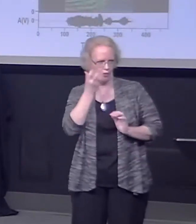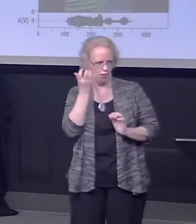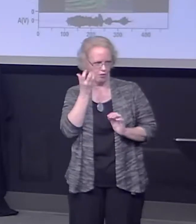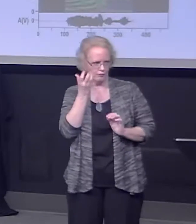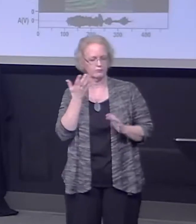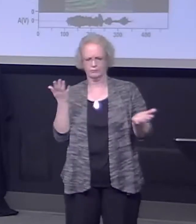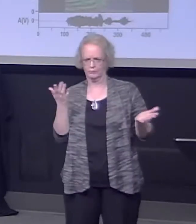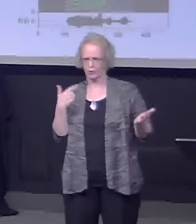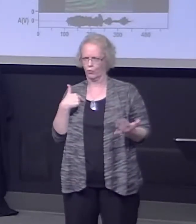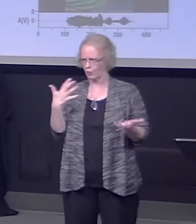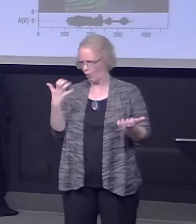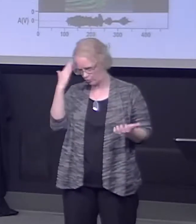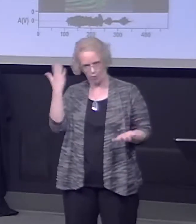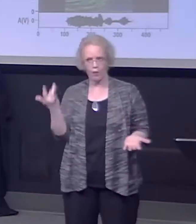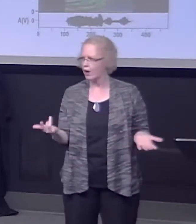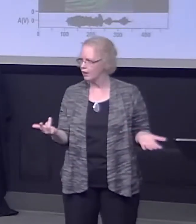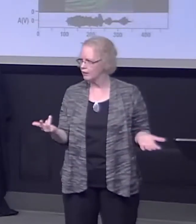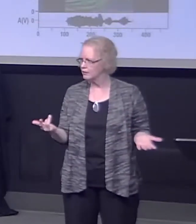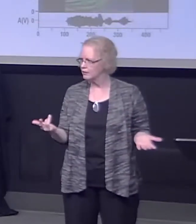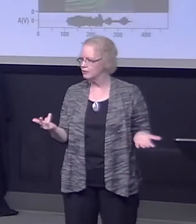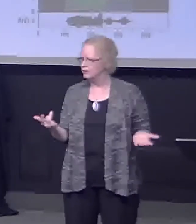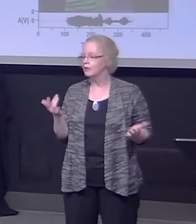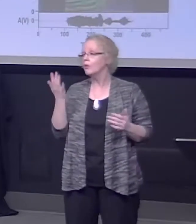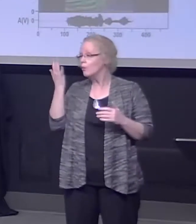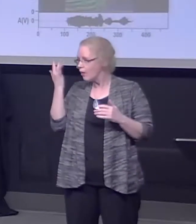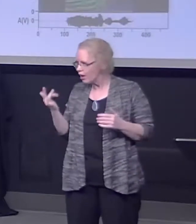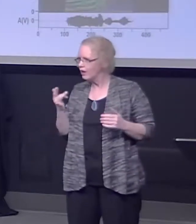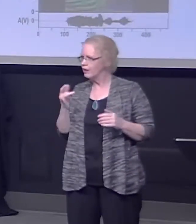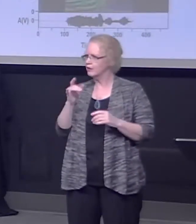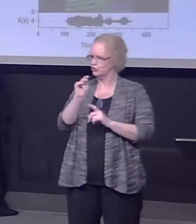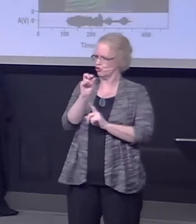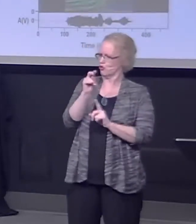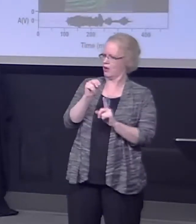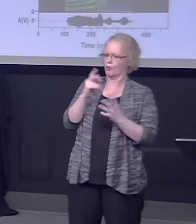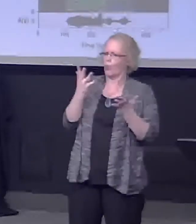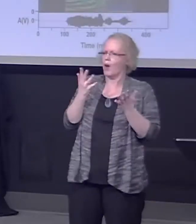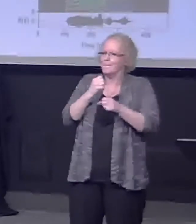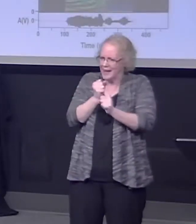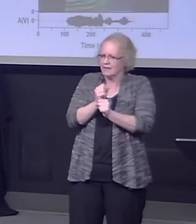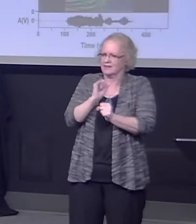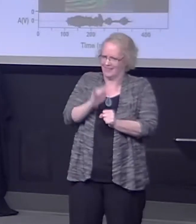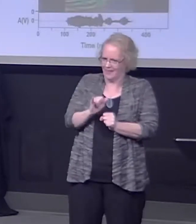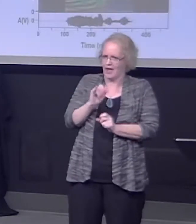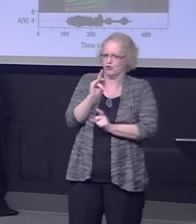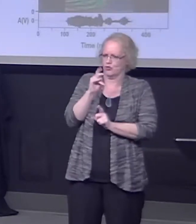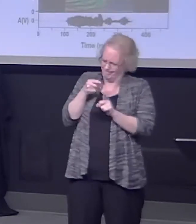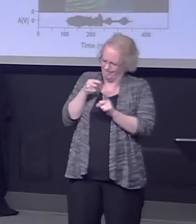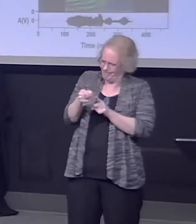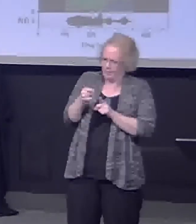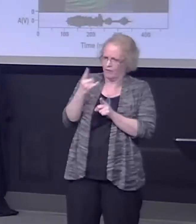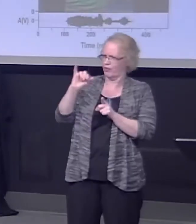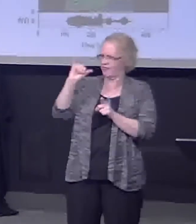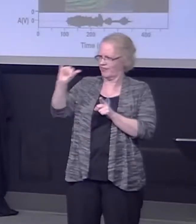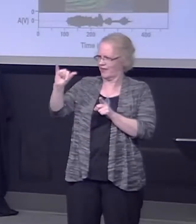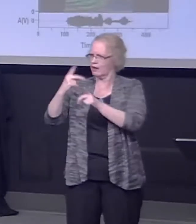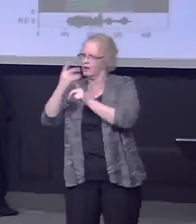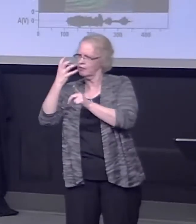why that is. How does the neuron or the neural network do it to make a neuron specific for this type of call and not for